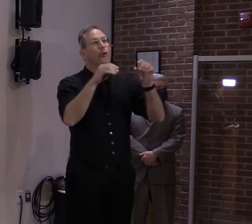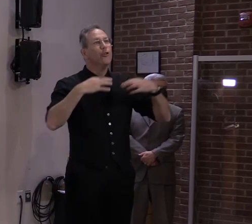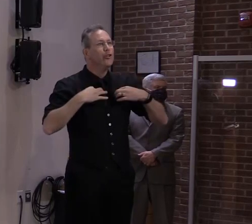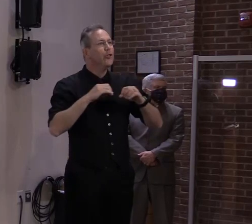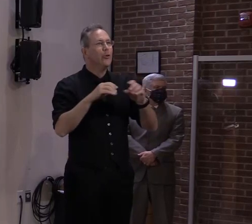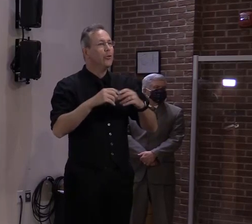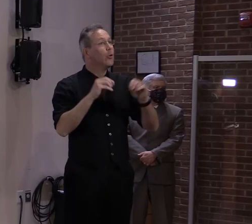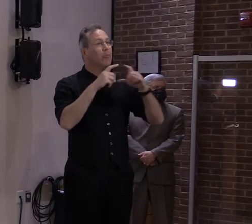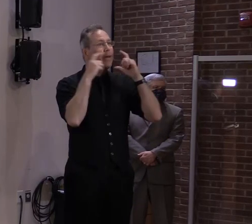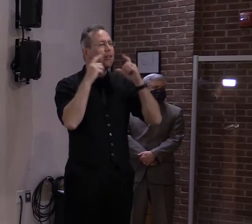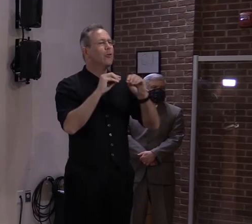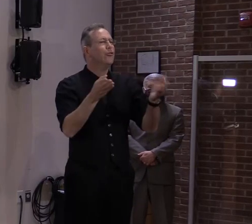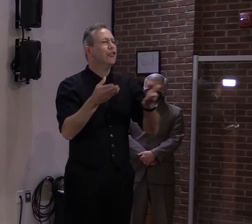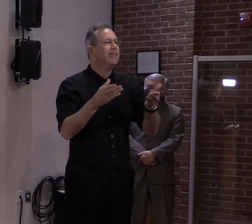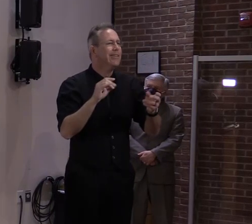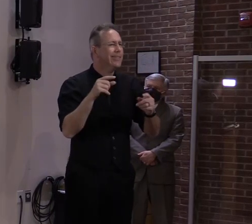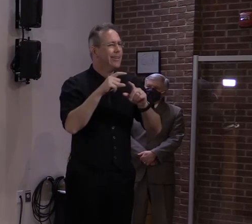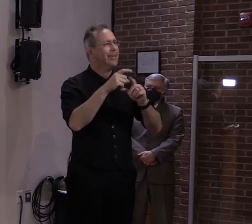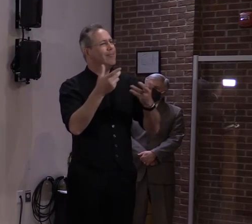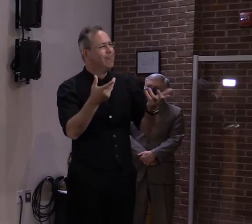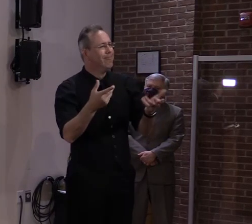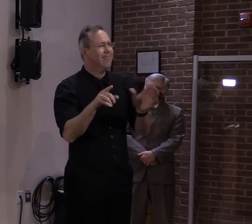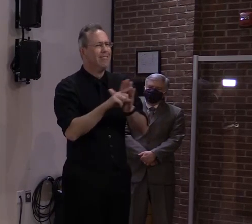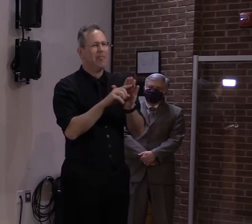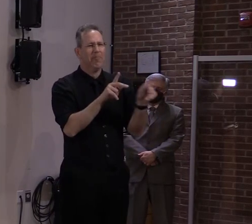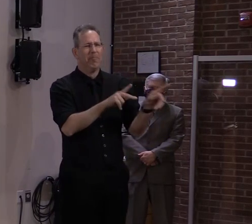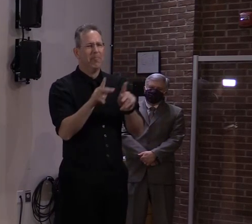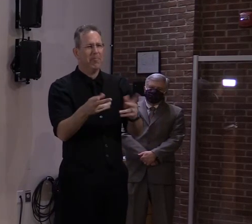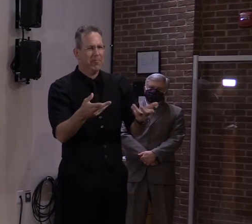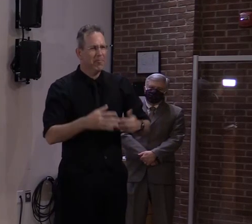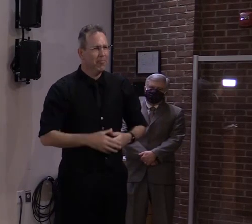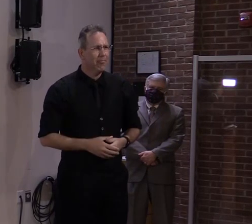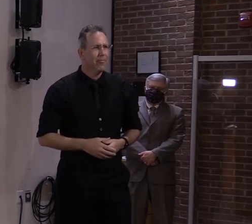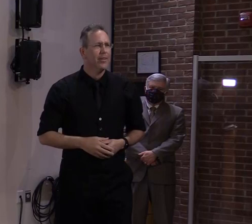Okay, I look forward to the answer. Thank you very much.